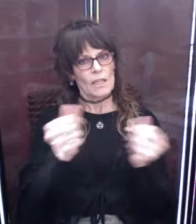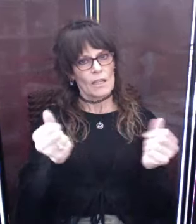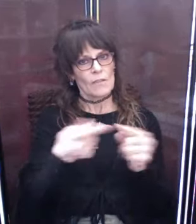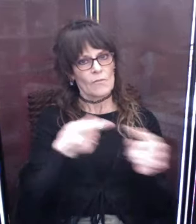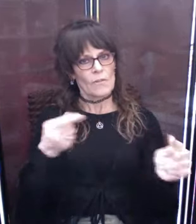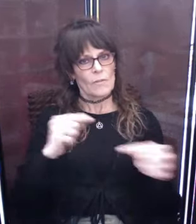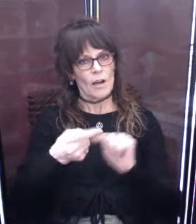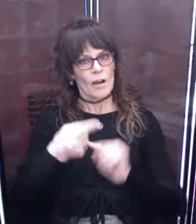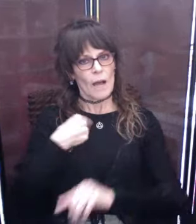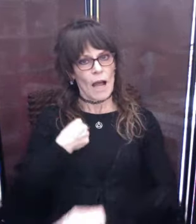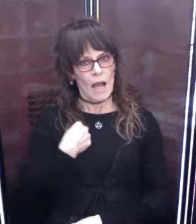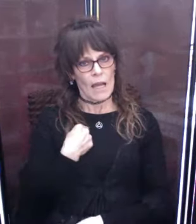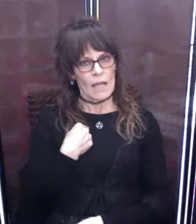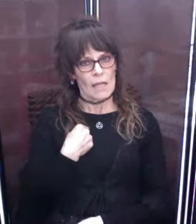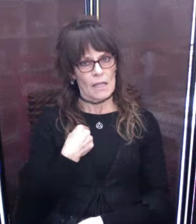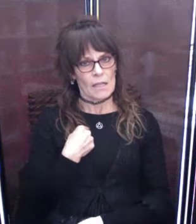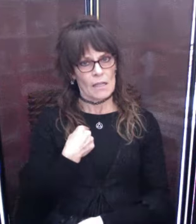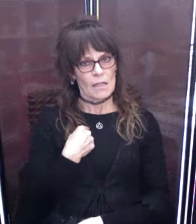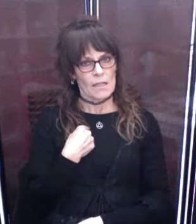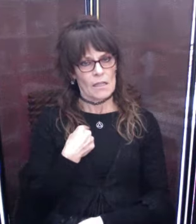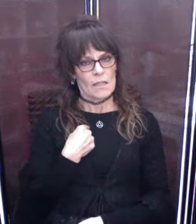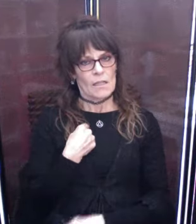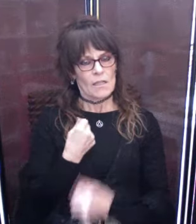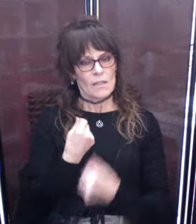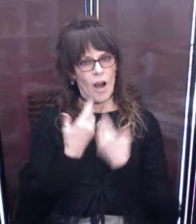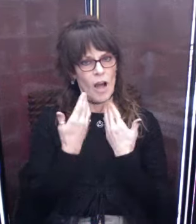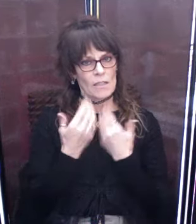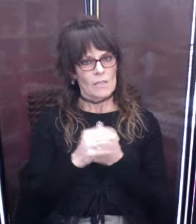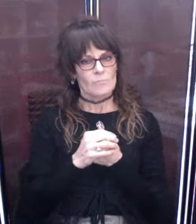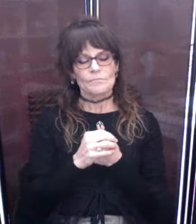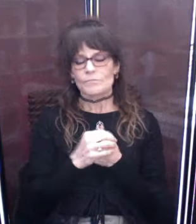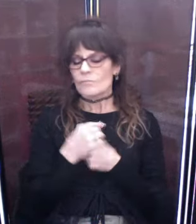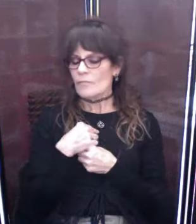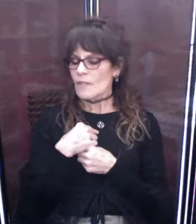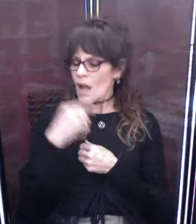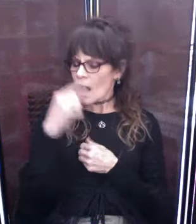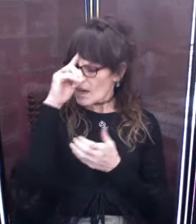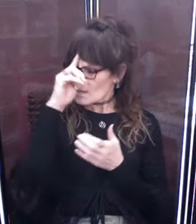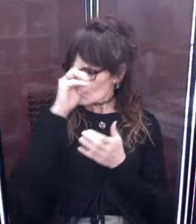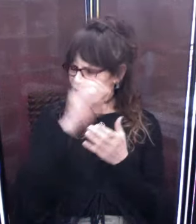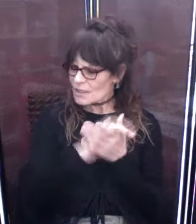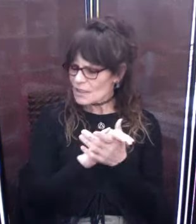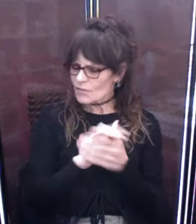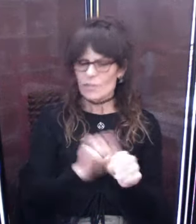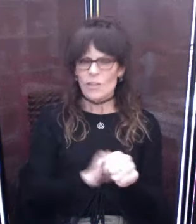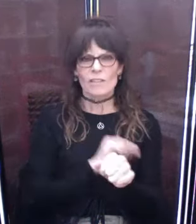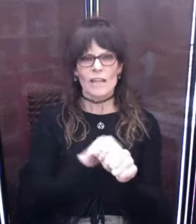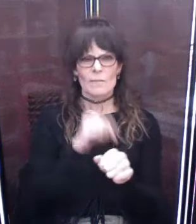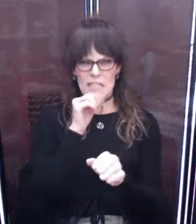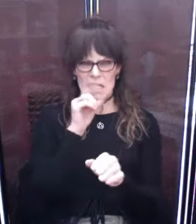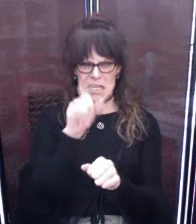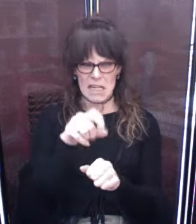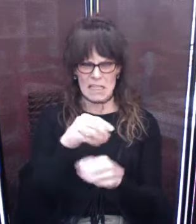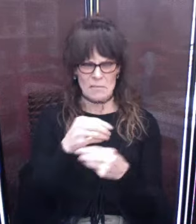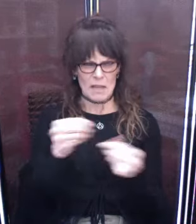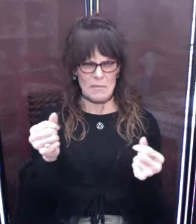And I was one of these guys that I believed for a long time that I didn't have to make any amends where I might get in trouble, because,